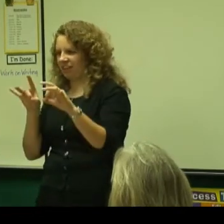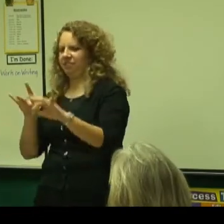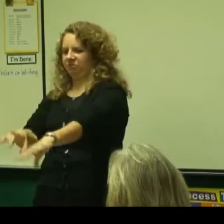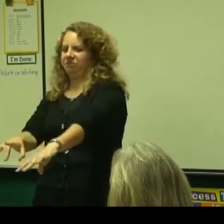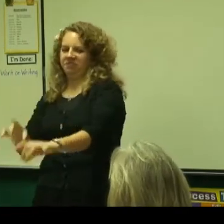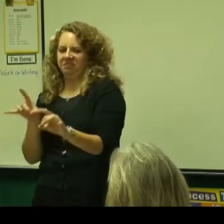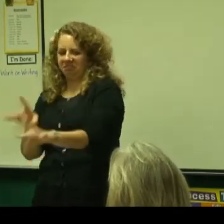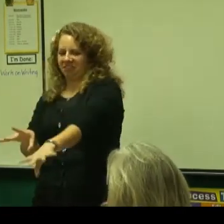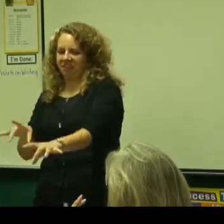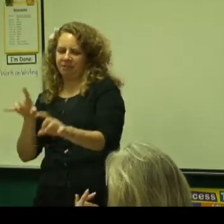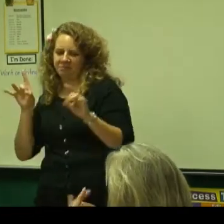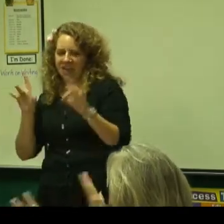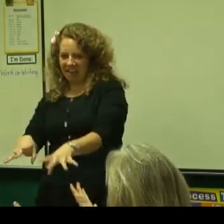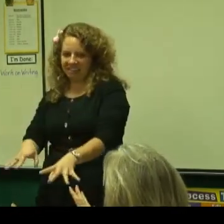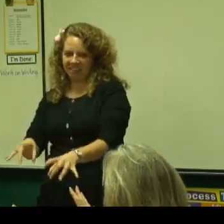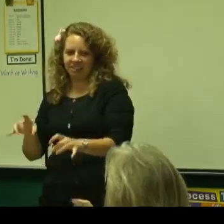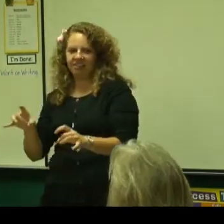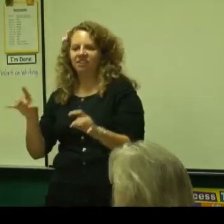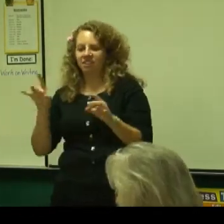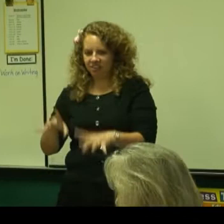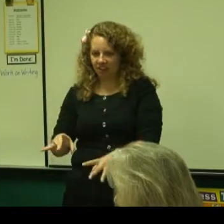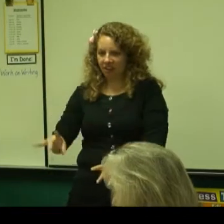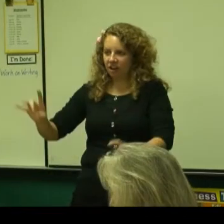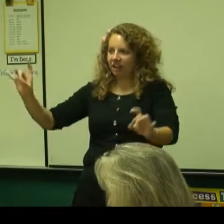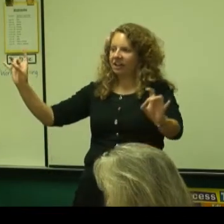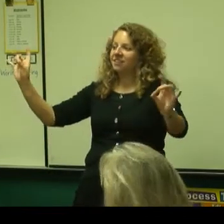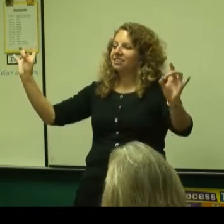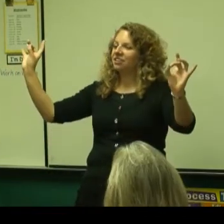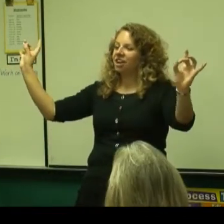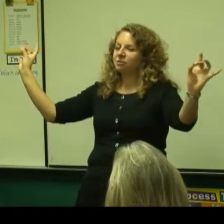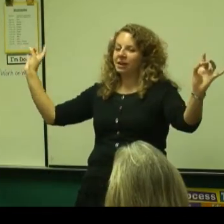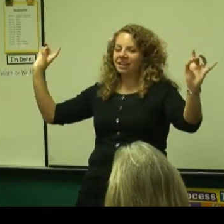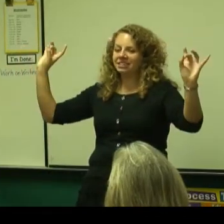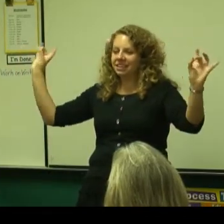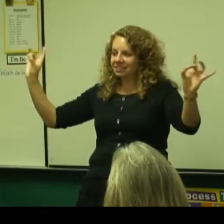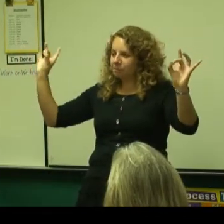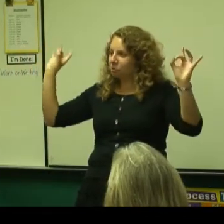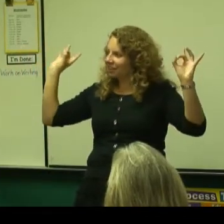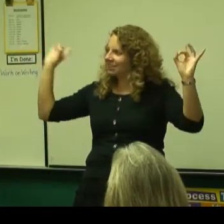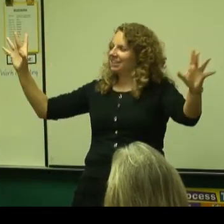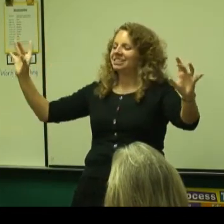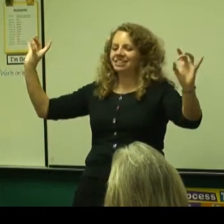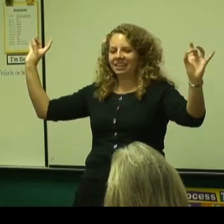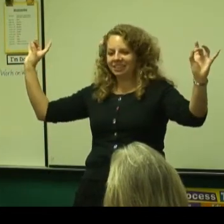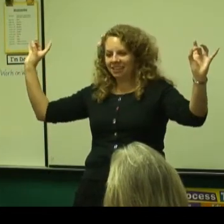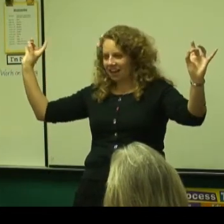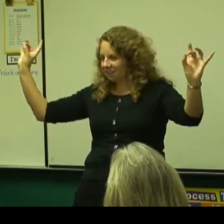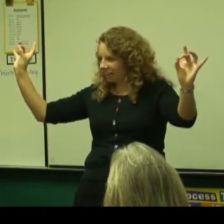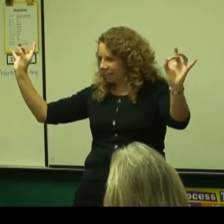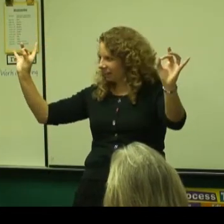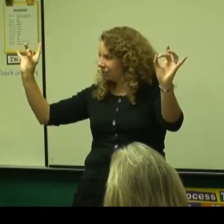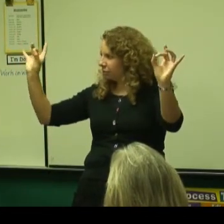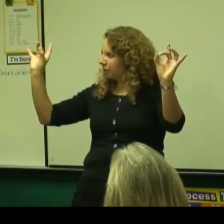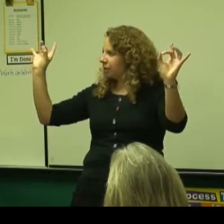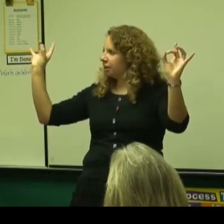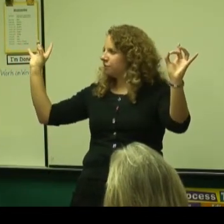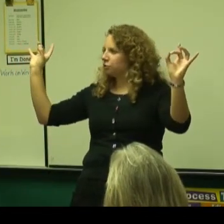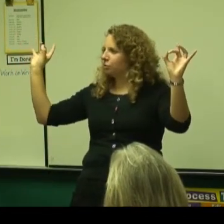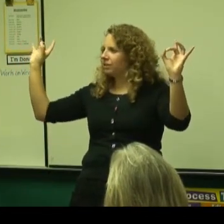like Hate. ugh, get away from hate. Okay, now the other way is I see it more like this, like it's kind of like a little bit of a